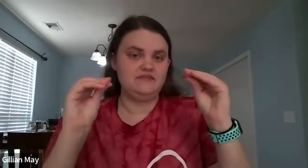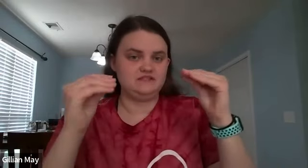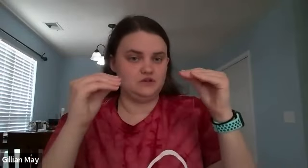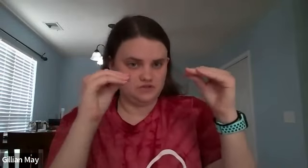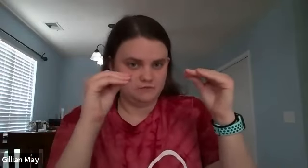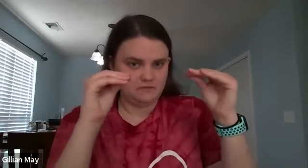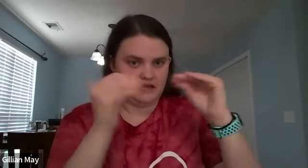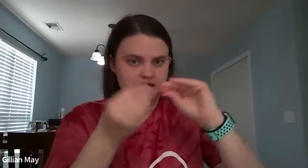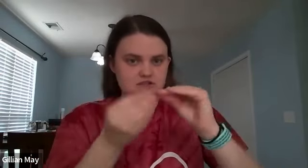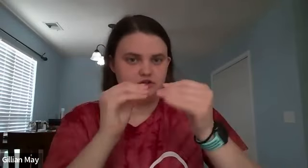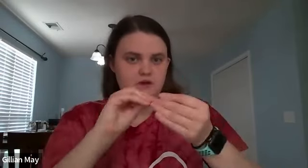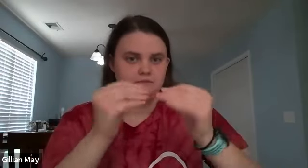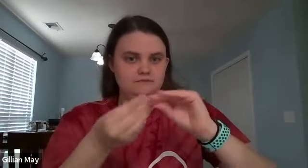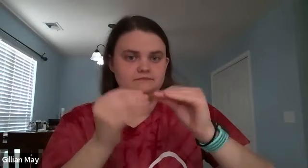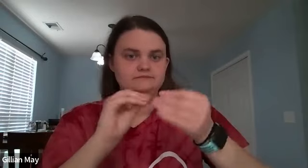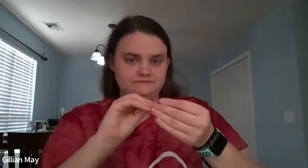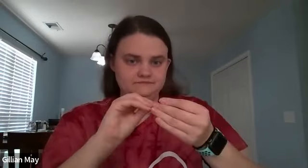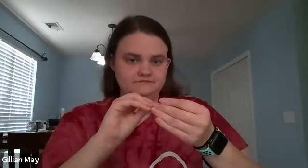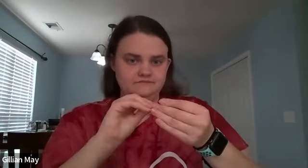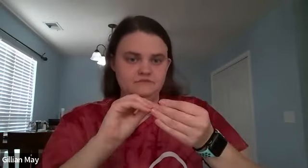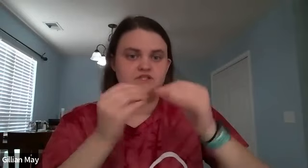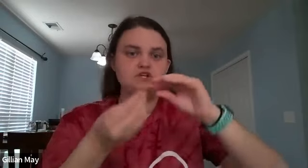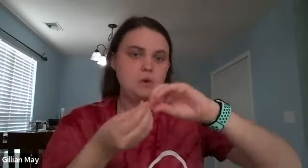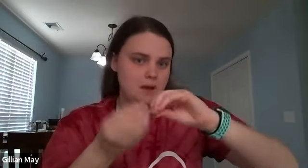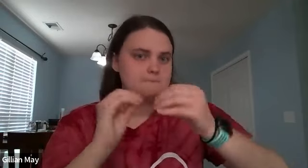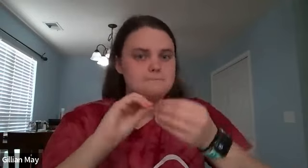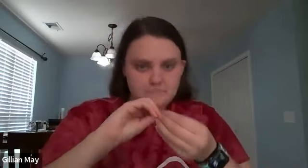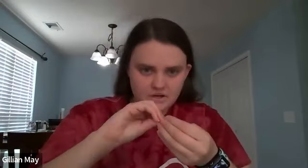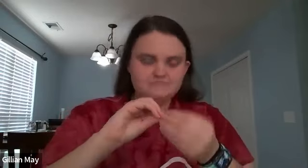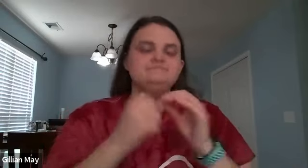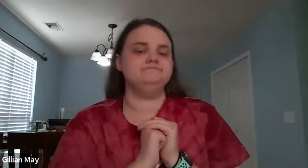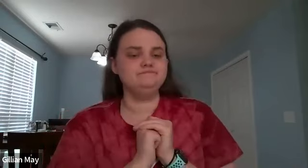it's those two puppet hands and you go number. So number.